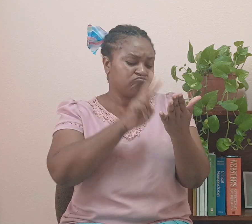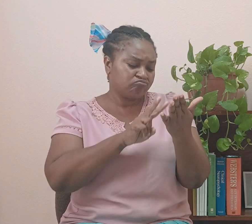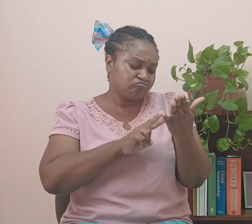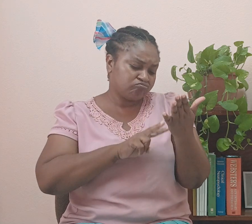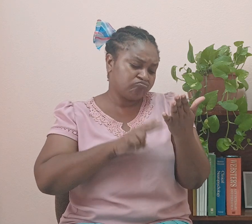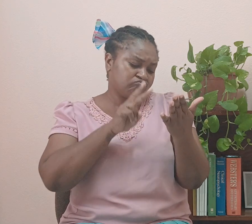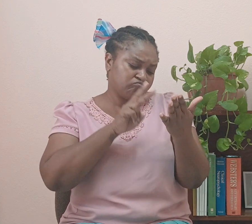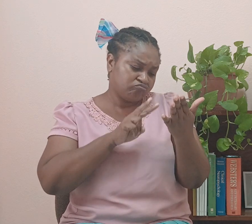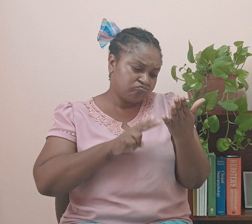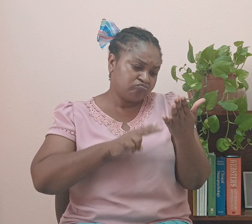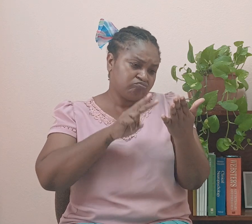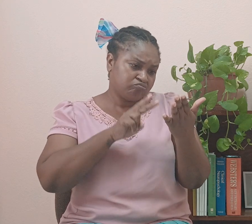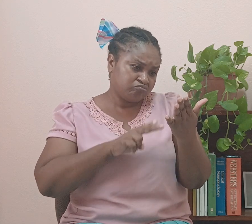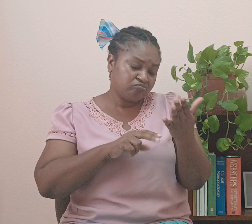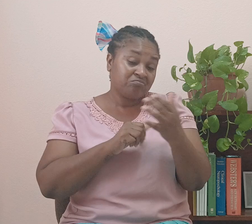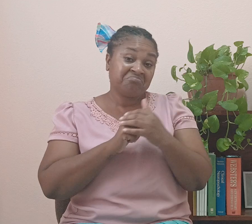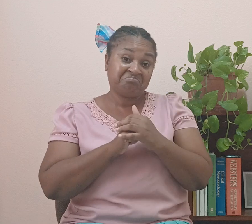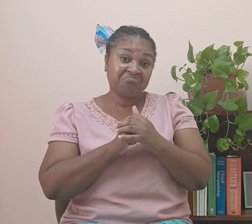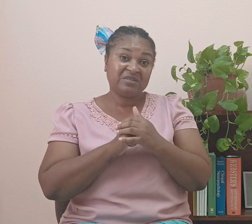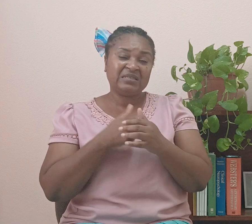I meditate on God's word.